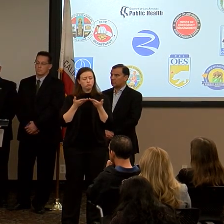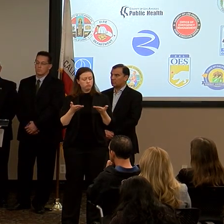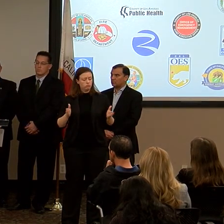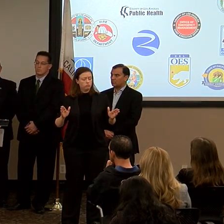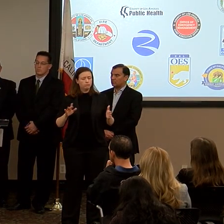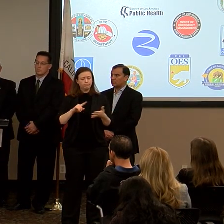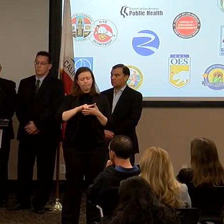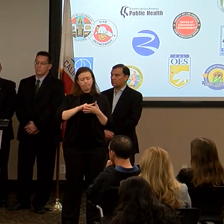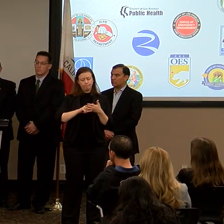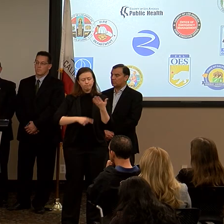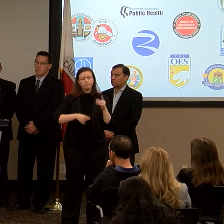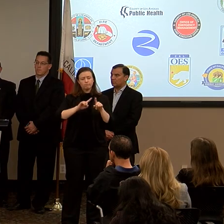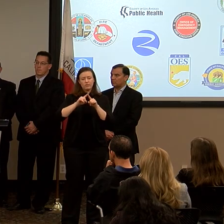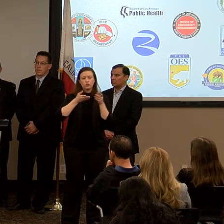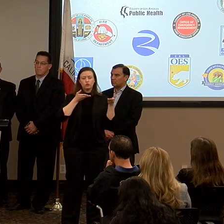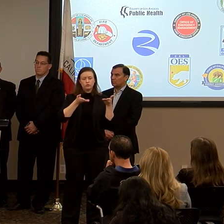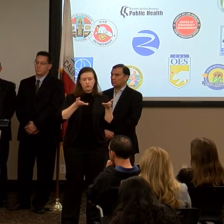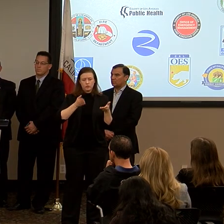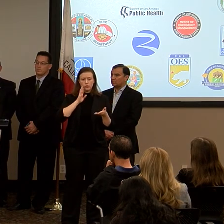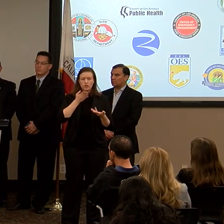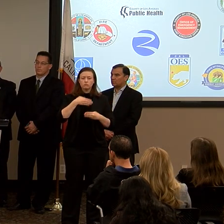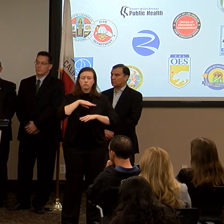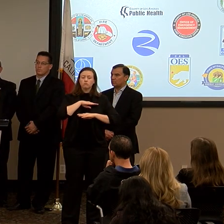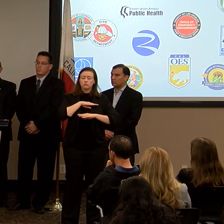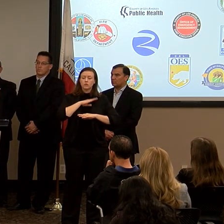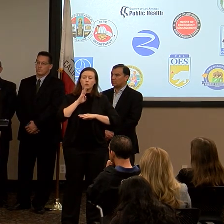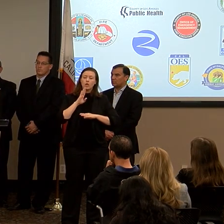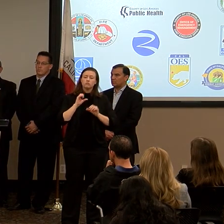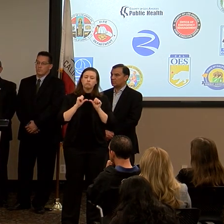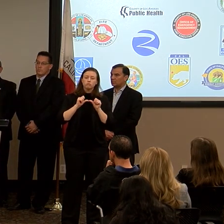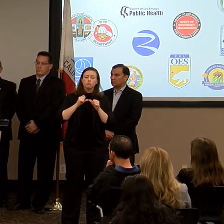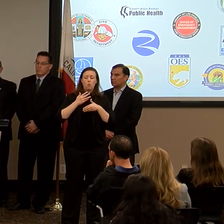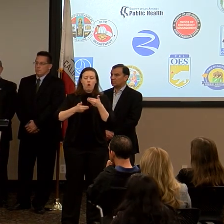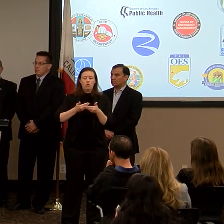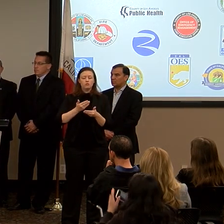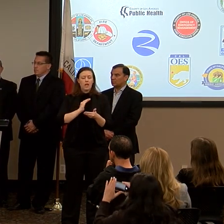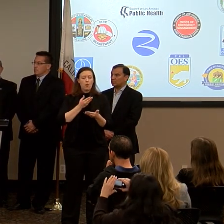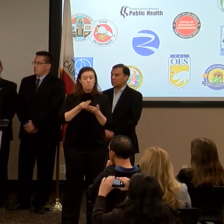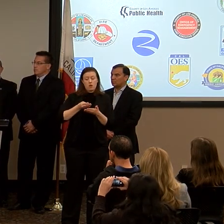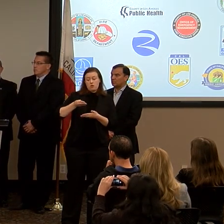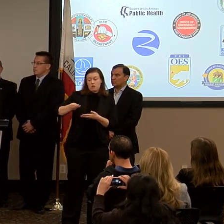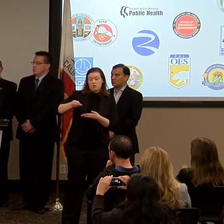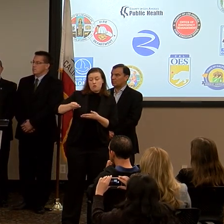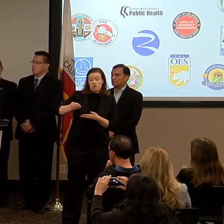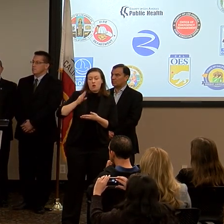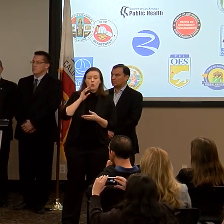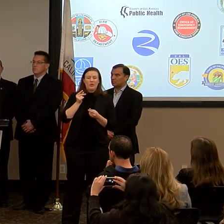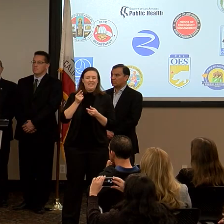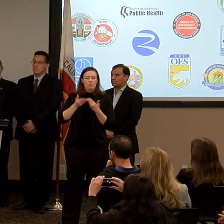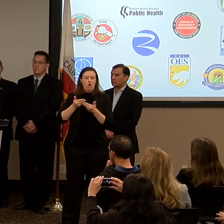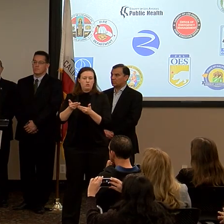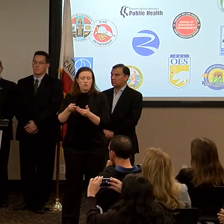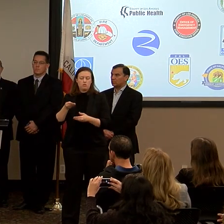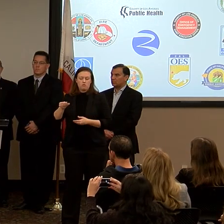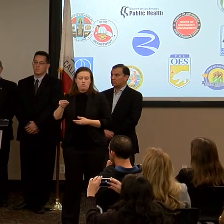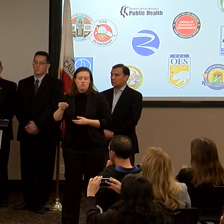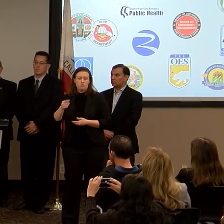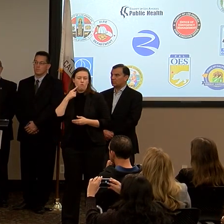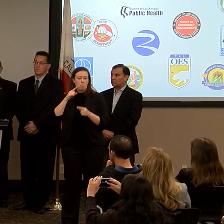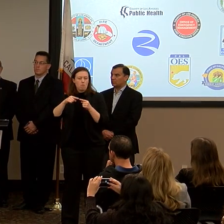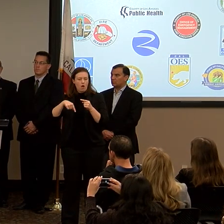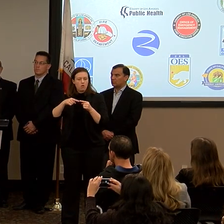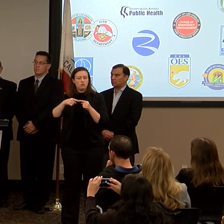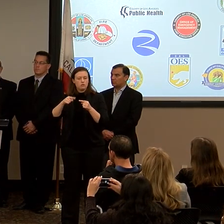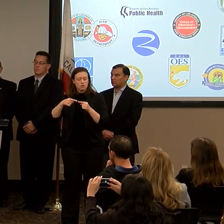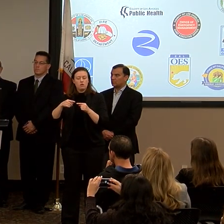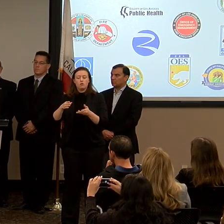suite of dedicated services. We will continue to process our reimbursement payments as quickly as possible, and I want to let you know